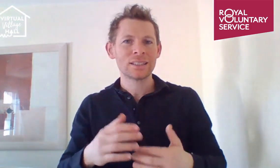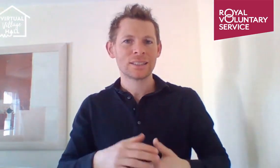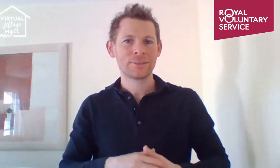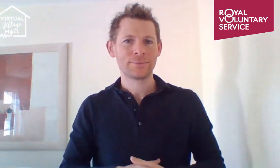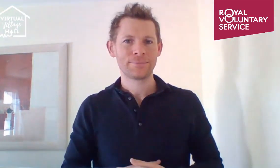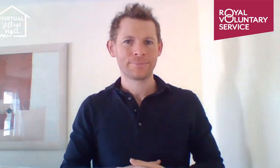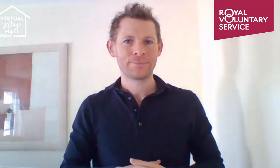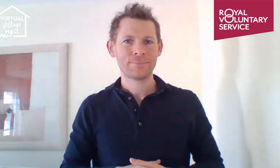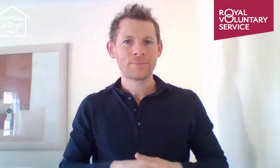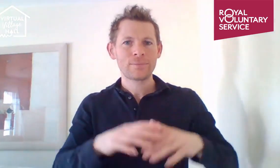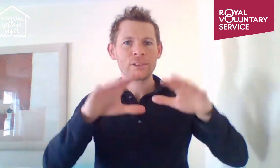geography.